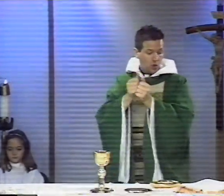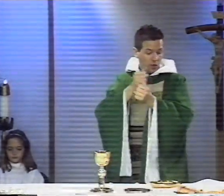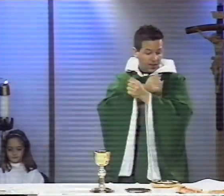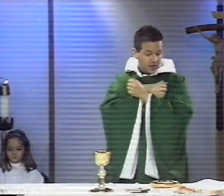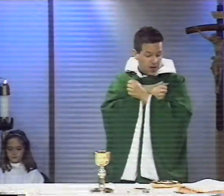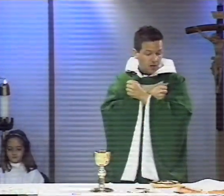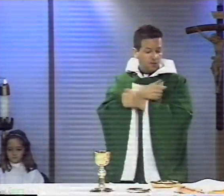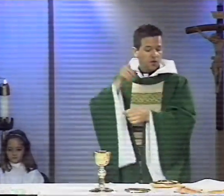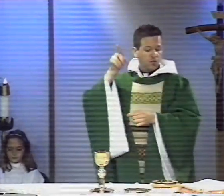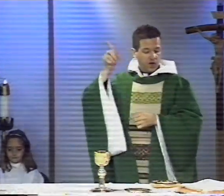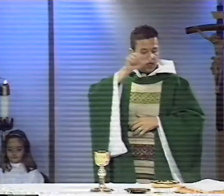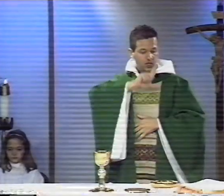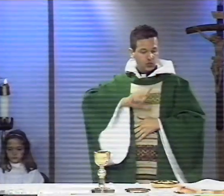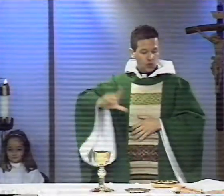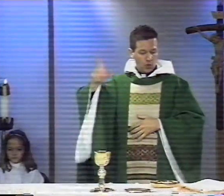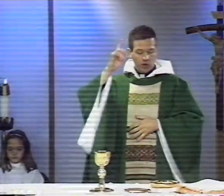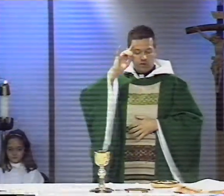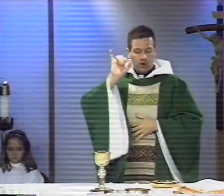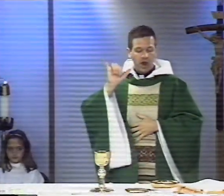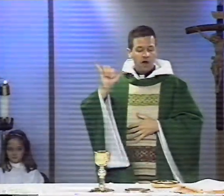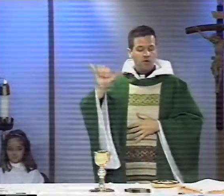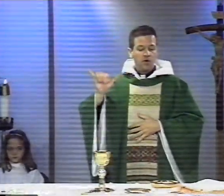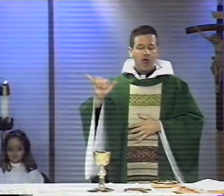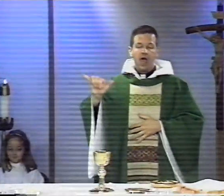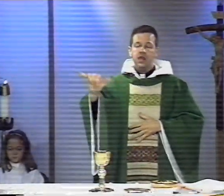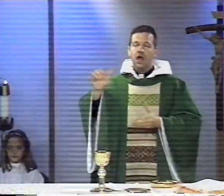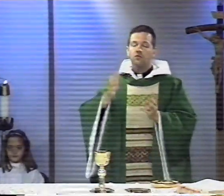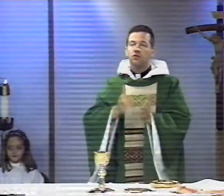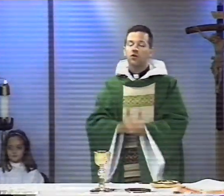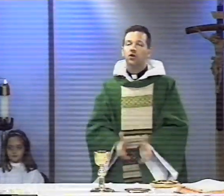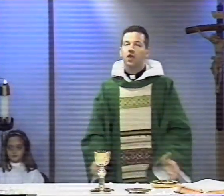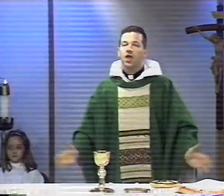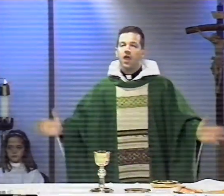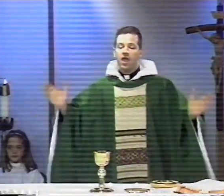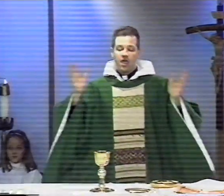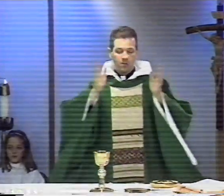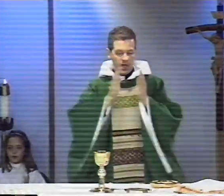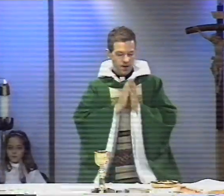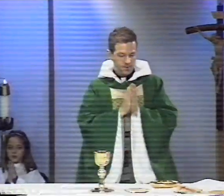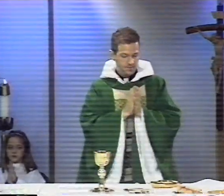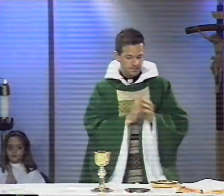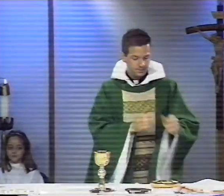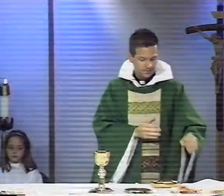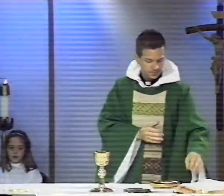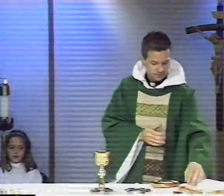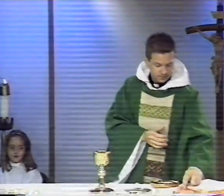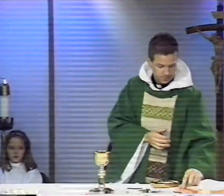with love, for He is Lord forever and ever. Amen.